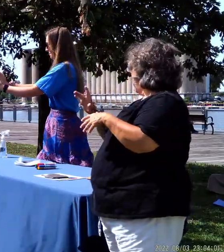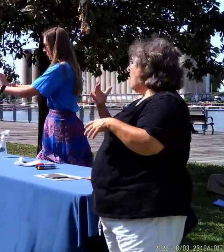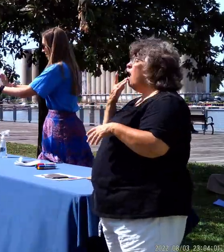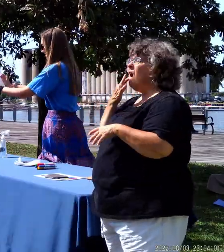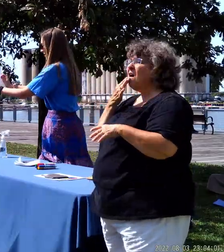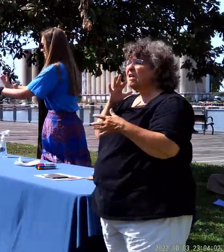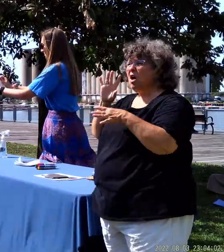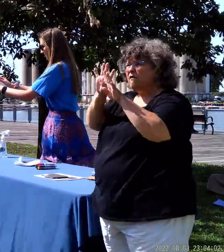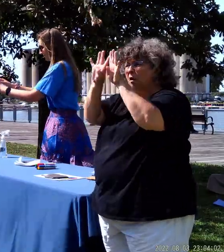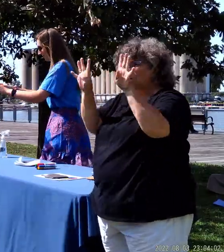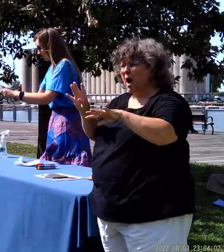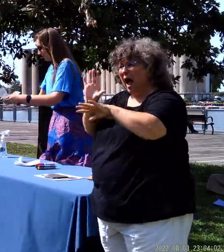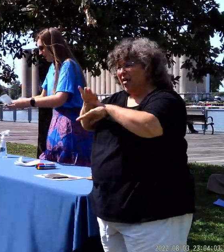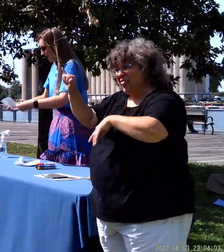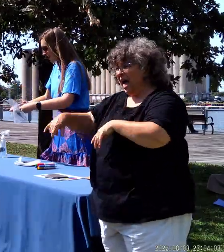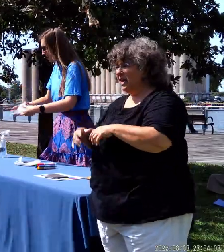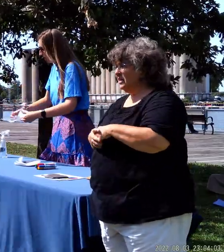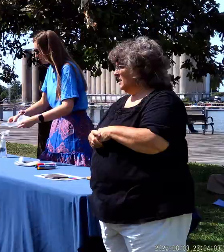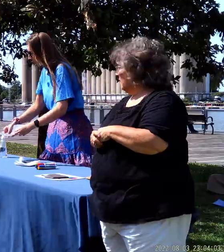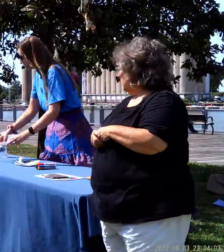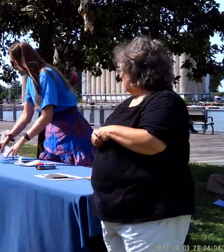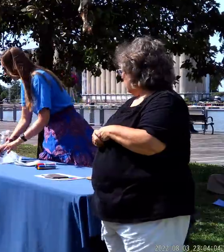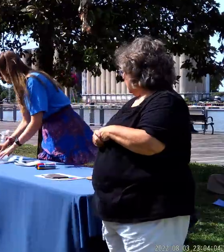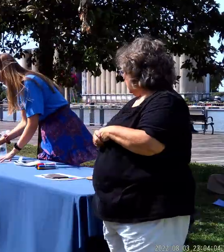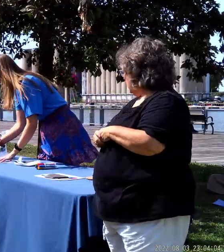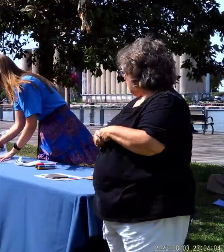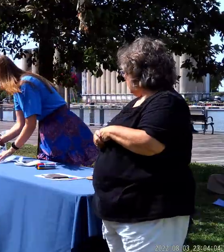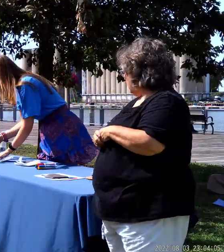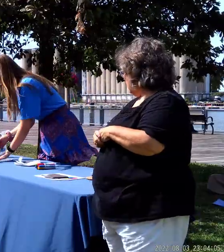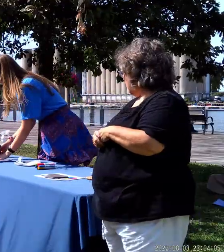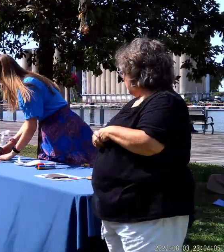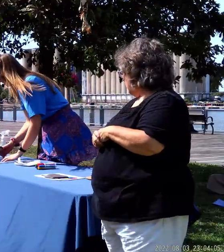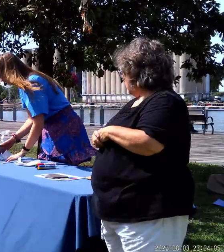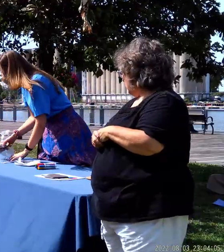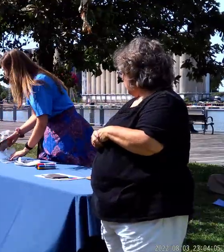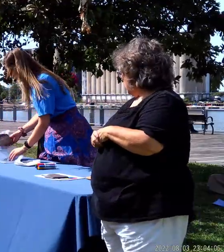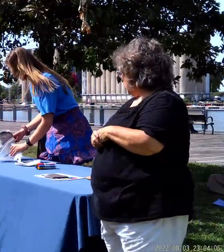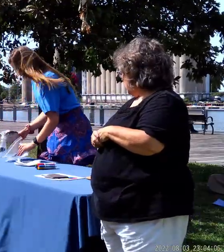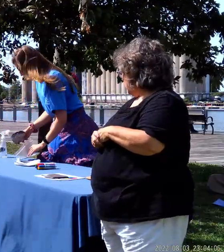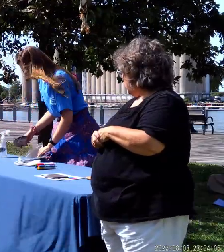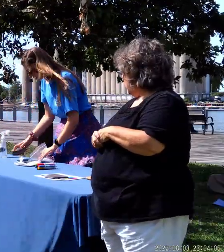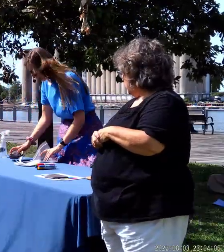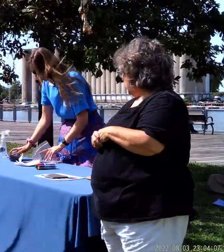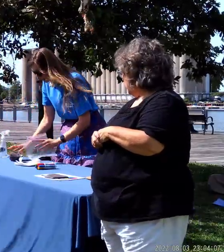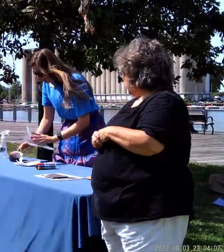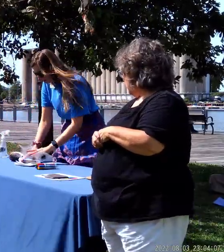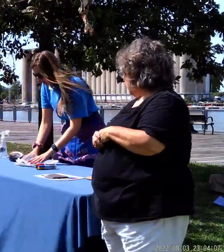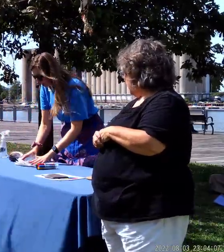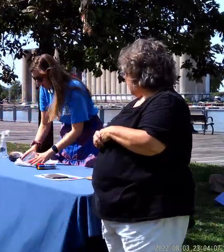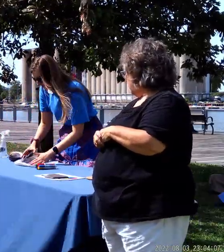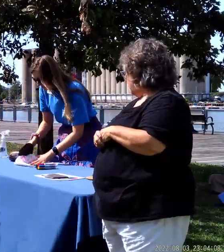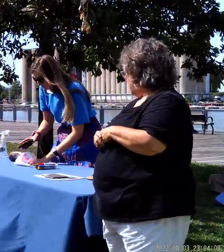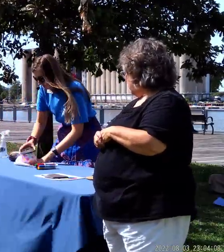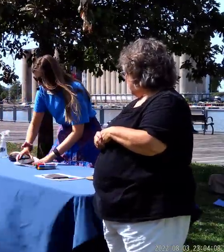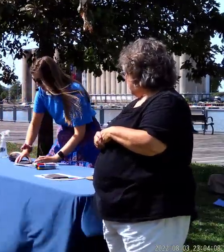of the rainbow on them. And I also have this thing. Have you guys